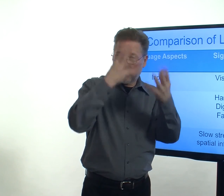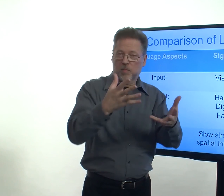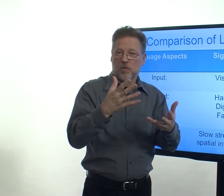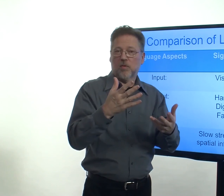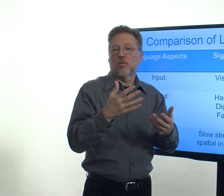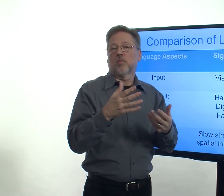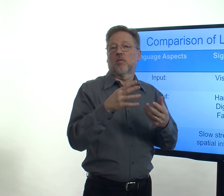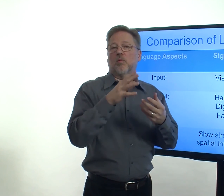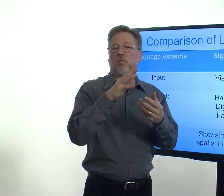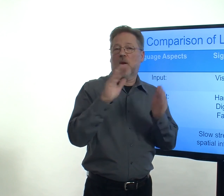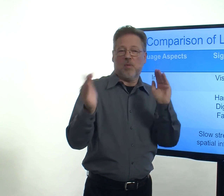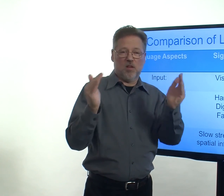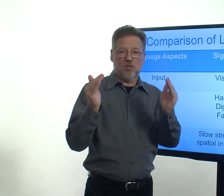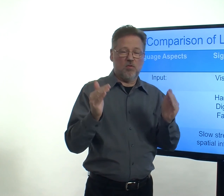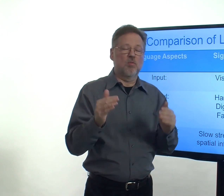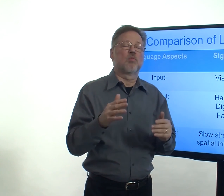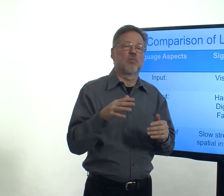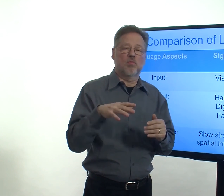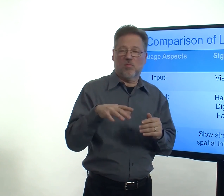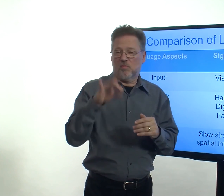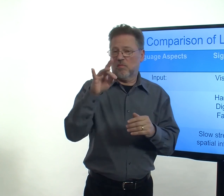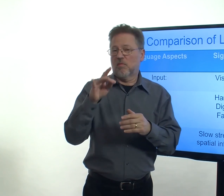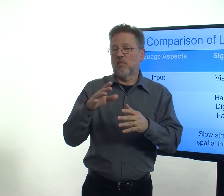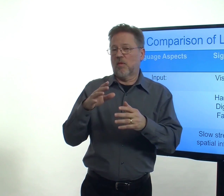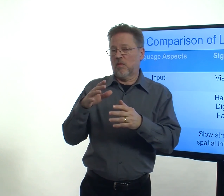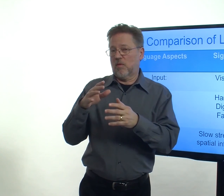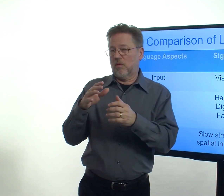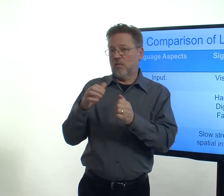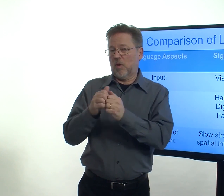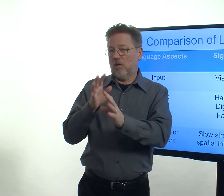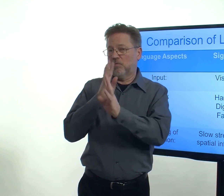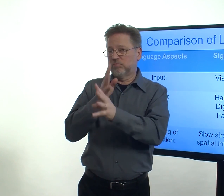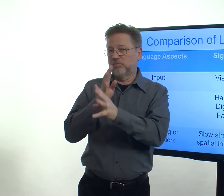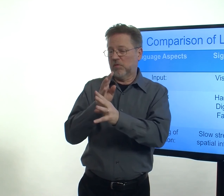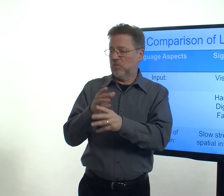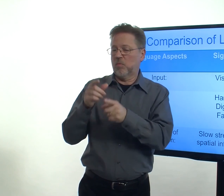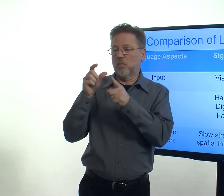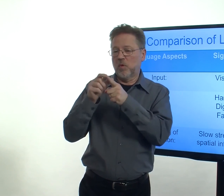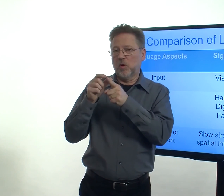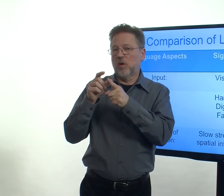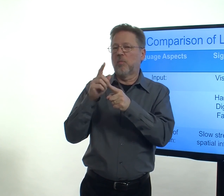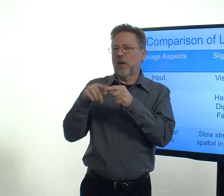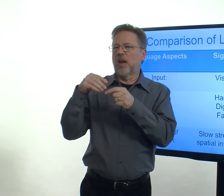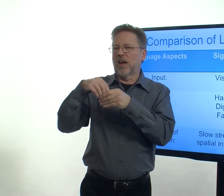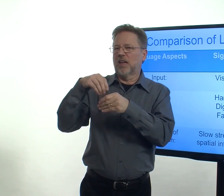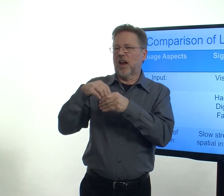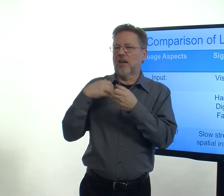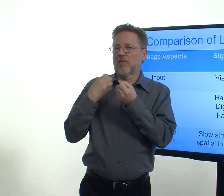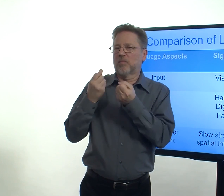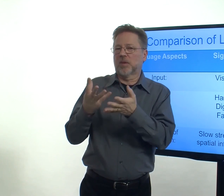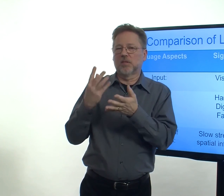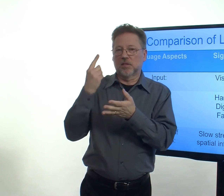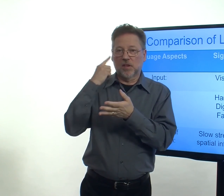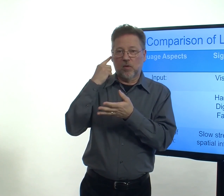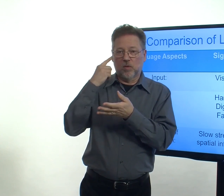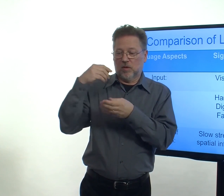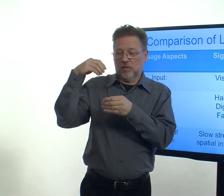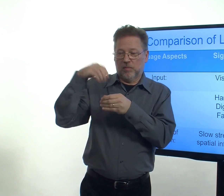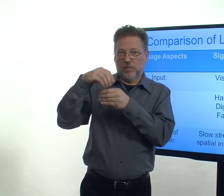information. In comparing the two, we find that words in spoken language, which are made up of many sounds, are produced in a